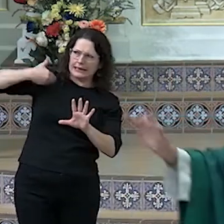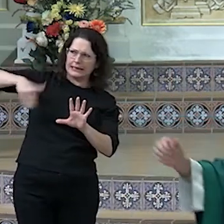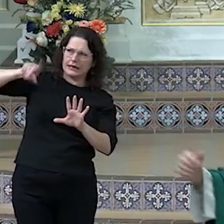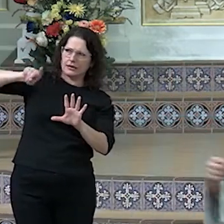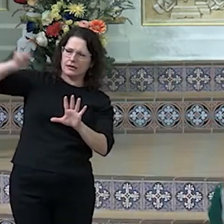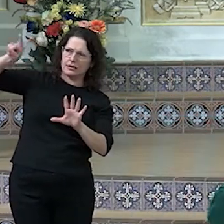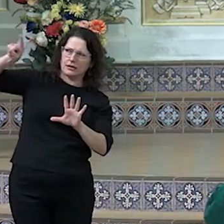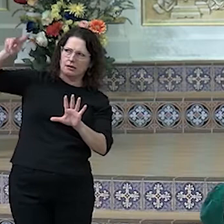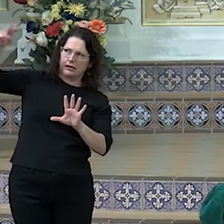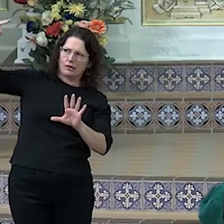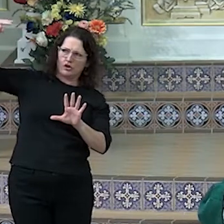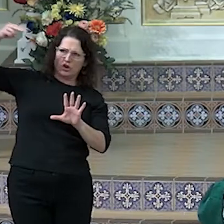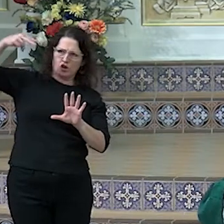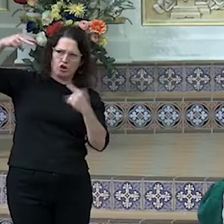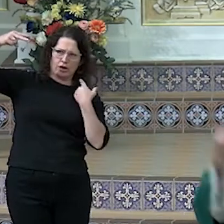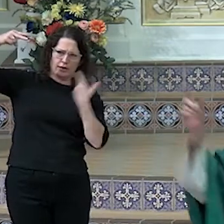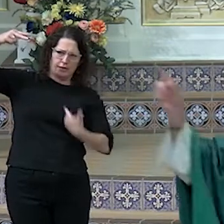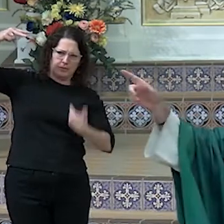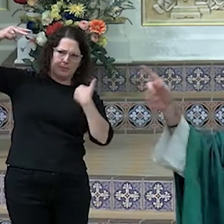And